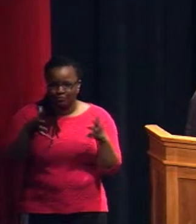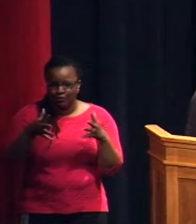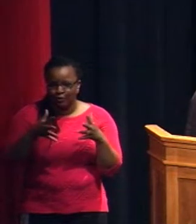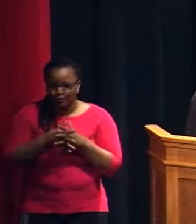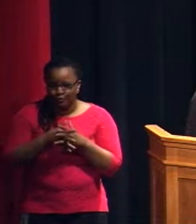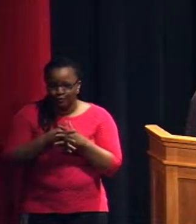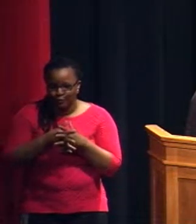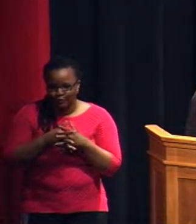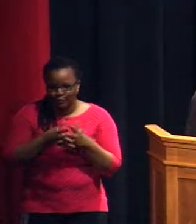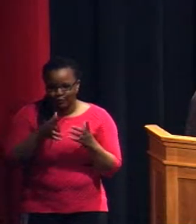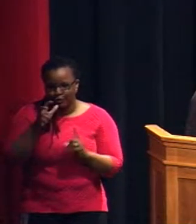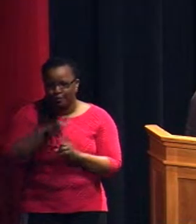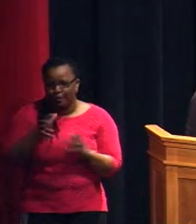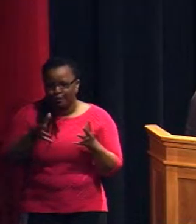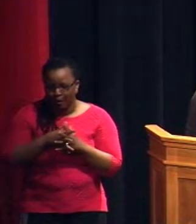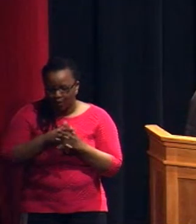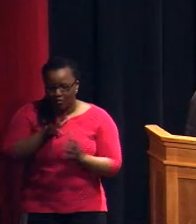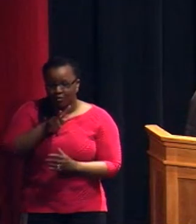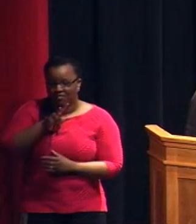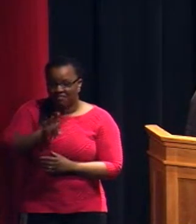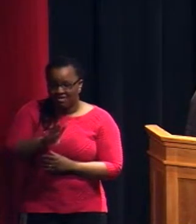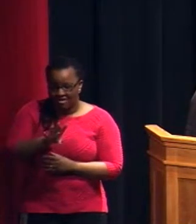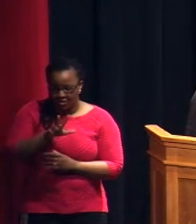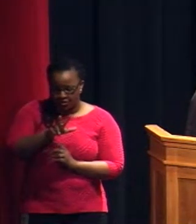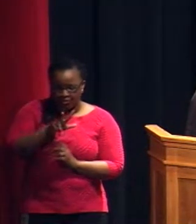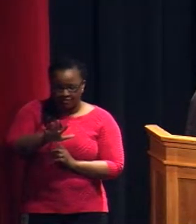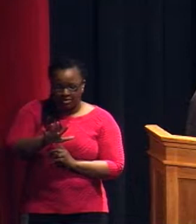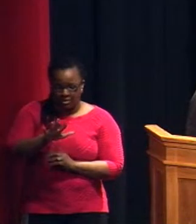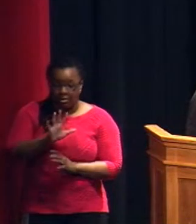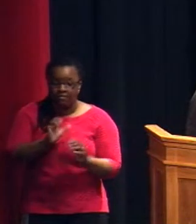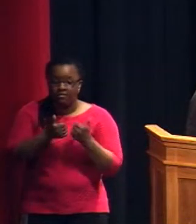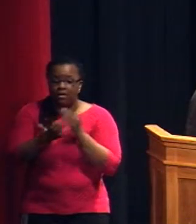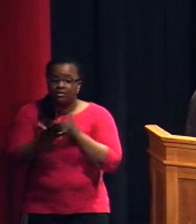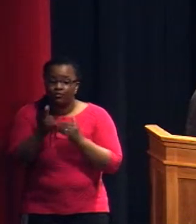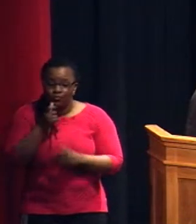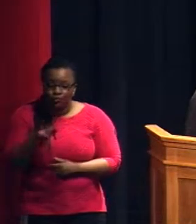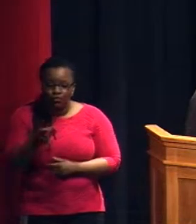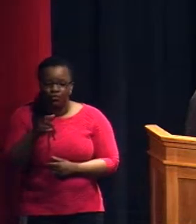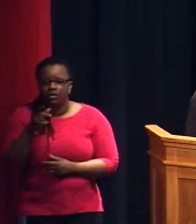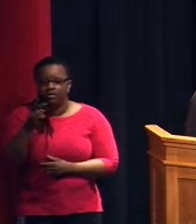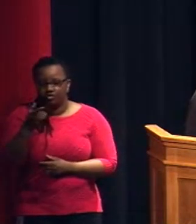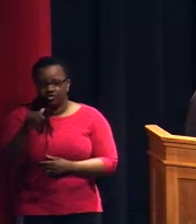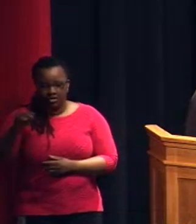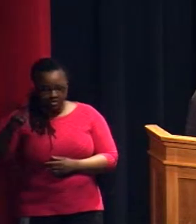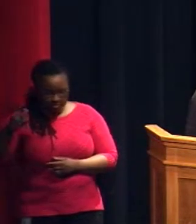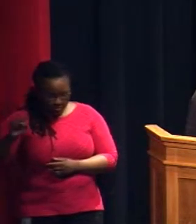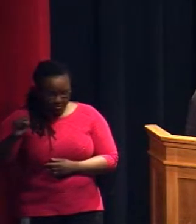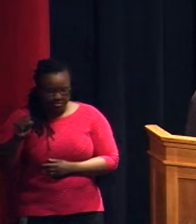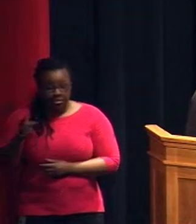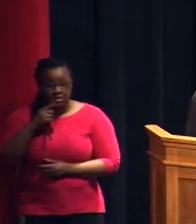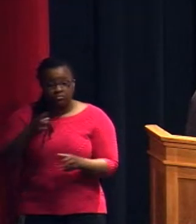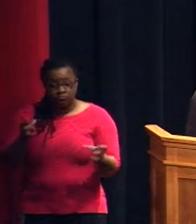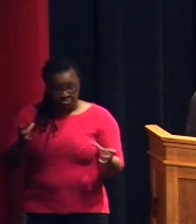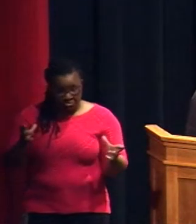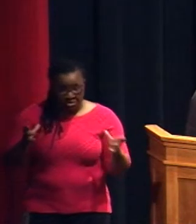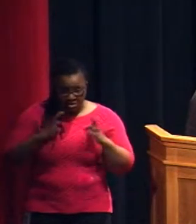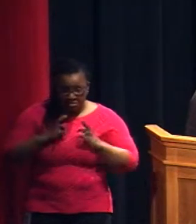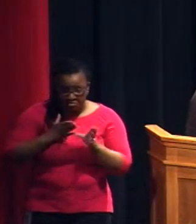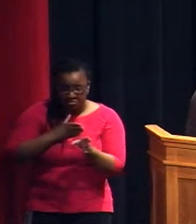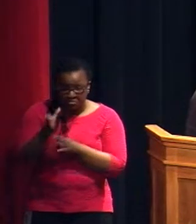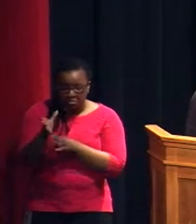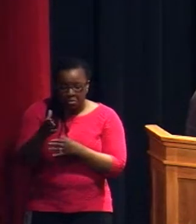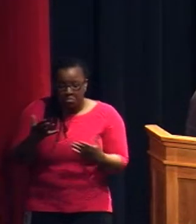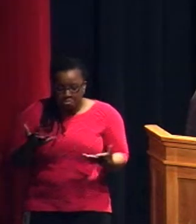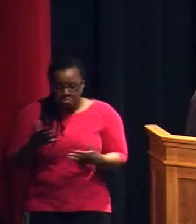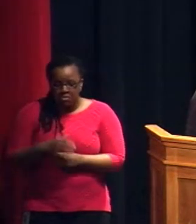of accomplishments in Super Bowl 35 against the New York Giants. Though he retired from professional sports, Cornell